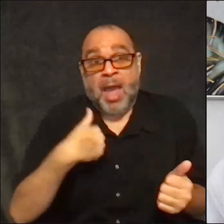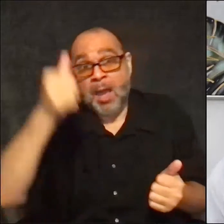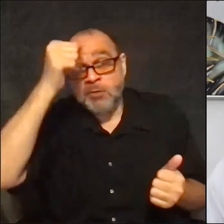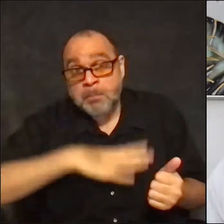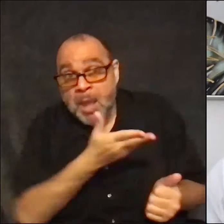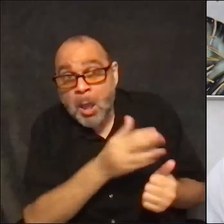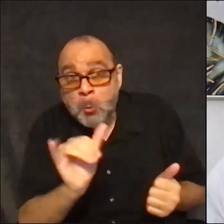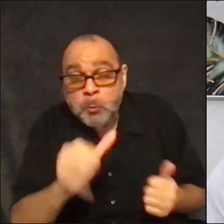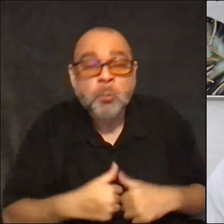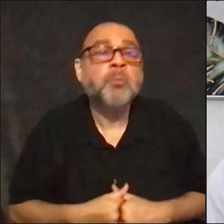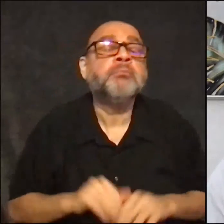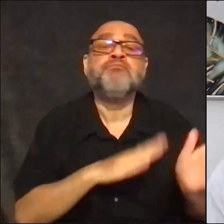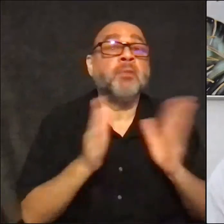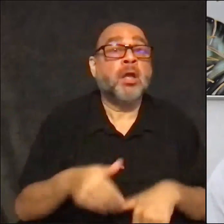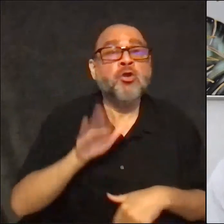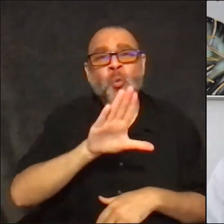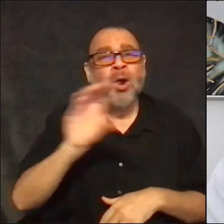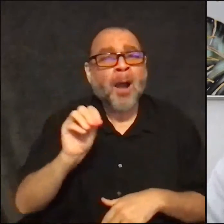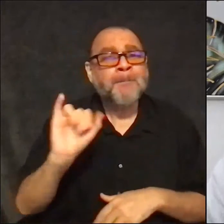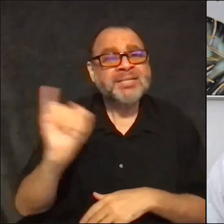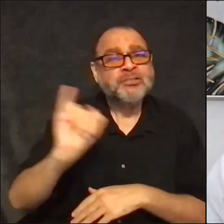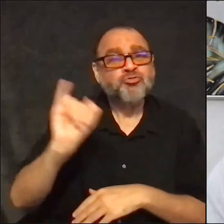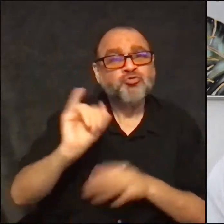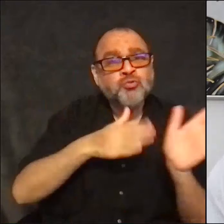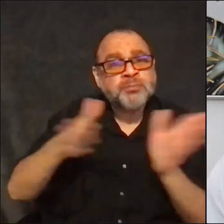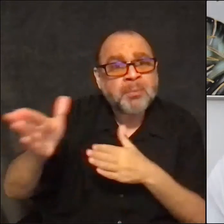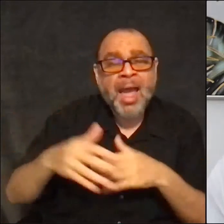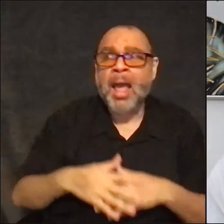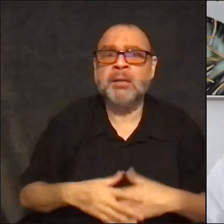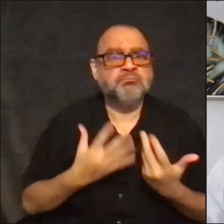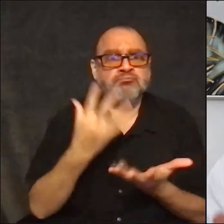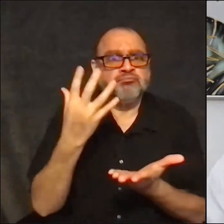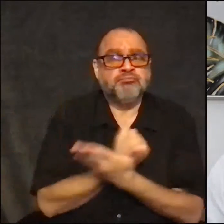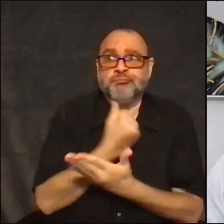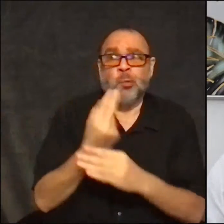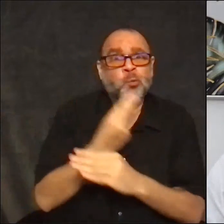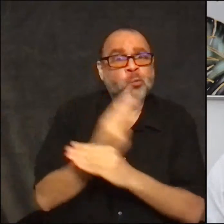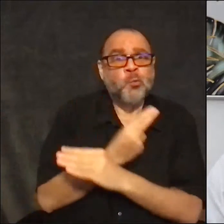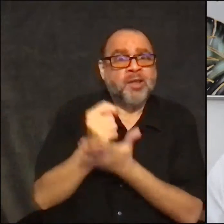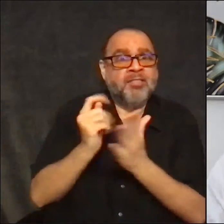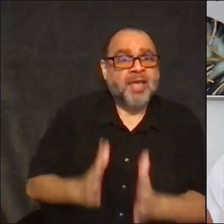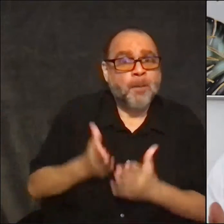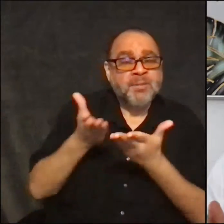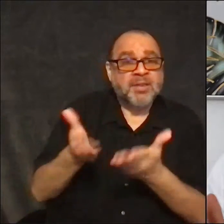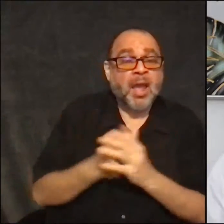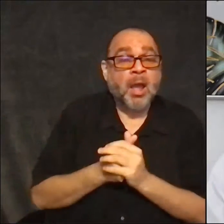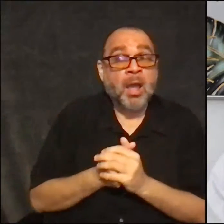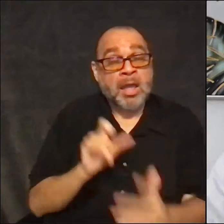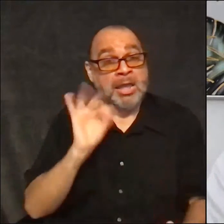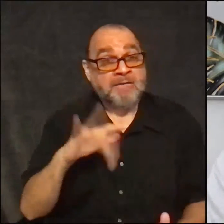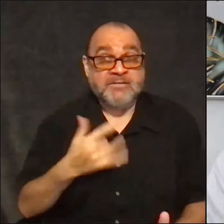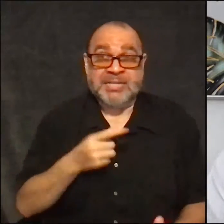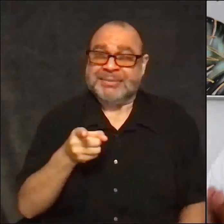plan. Don't be afraid to use it. You can find a therapist through that channel. But if you want to, you can go out of network and